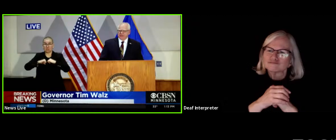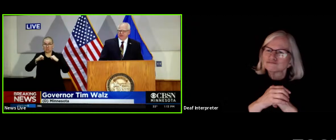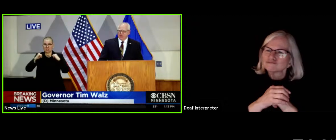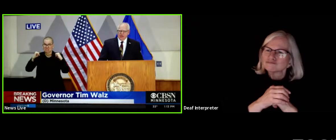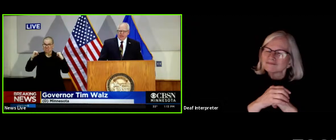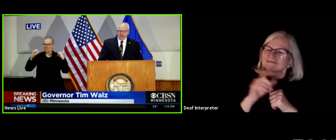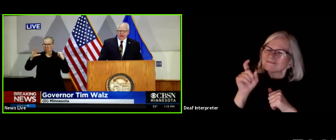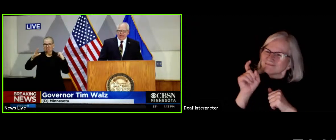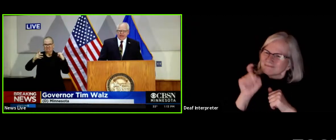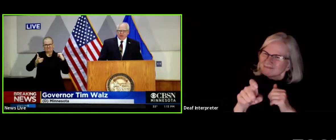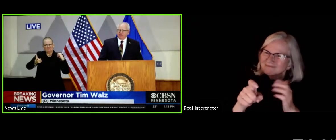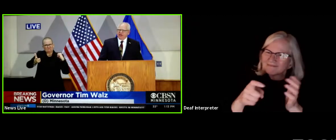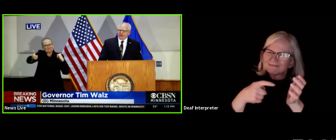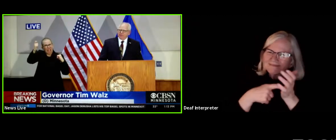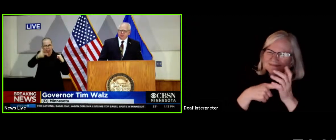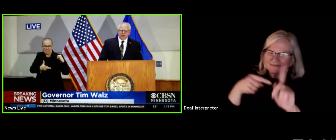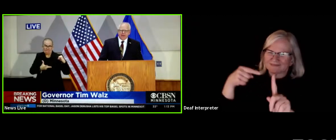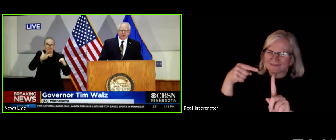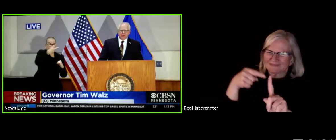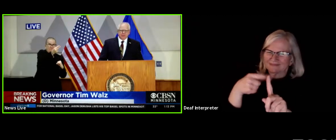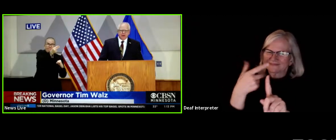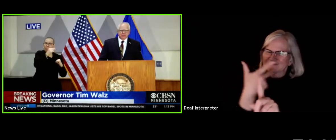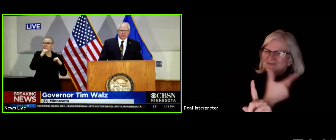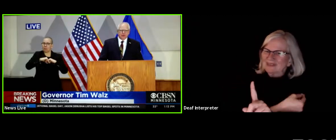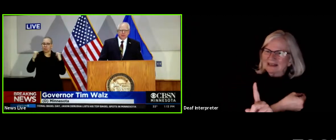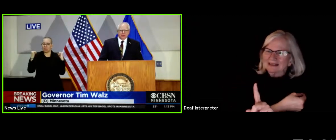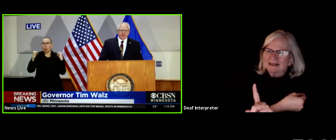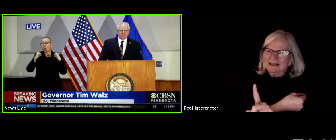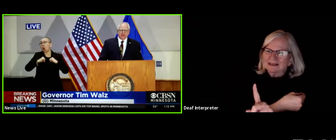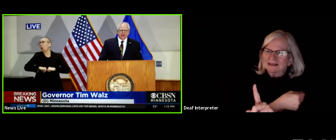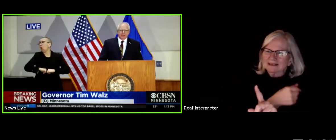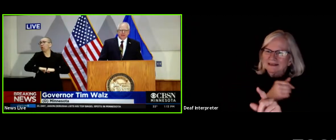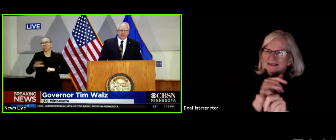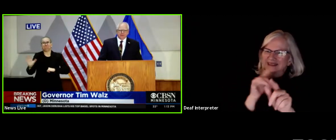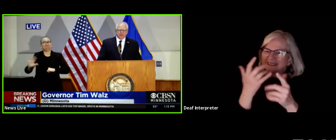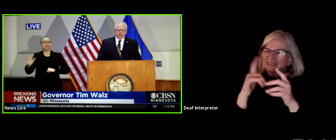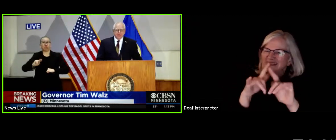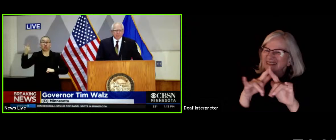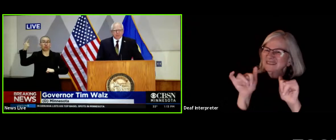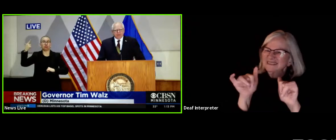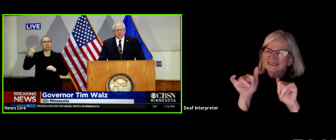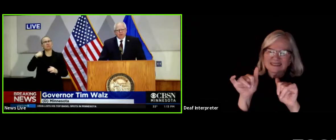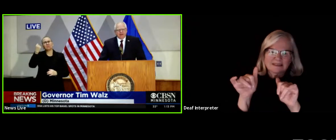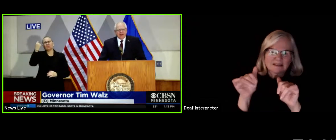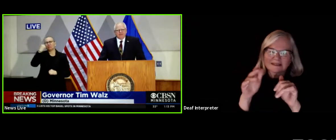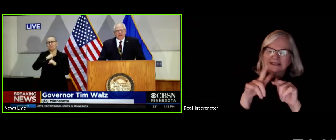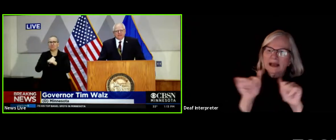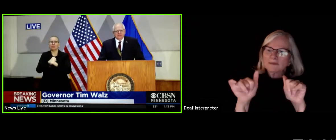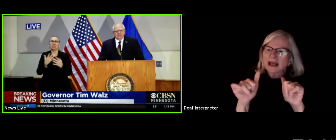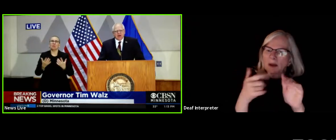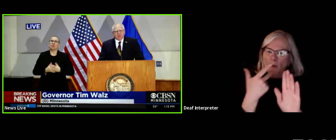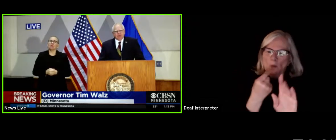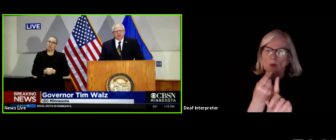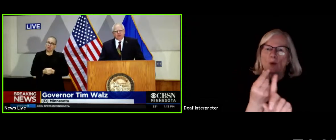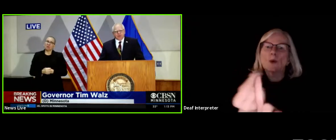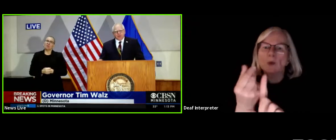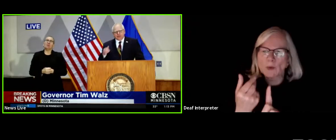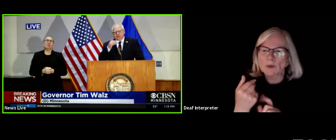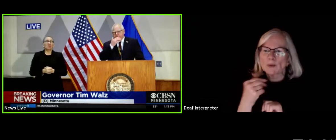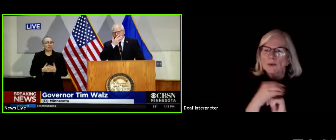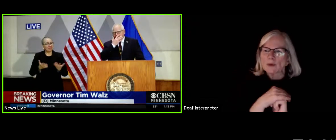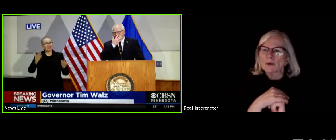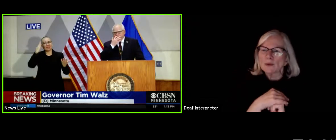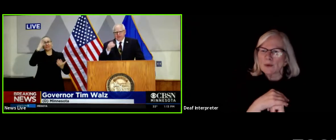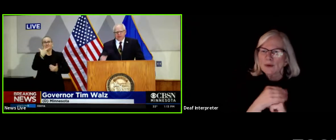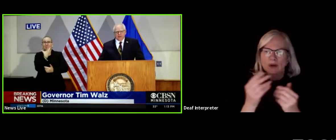waste any. So we've taken up some time here, and it's about security. I'm glad you got me into this. We've had the vaccines now approved for